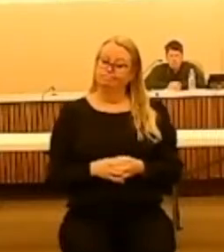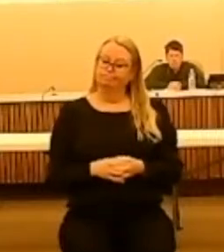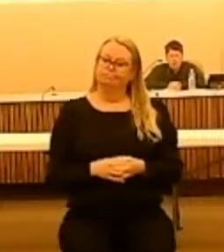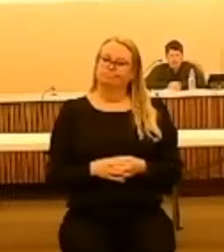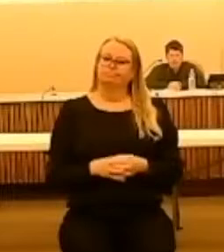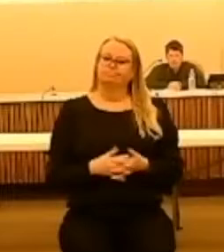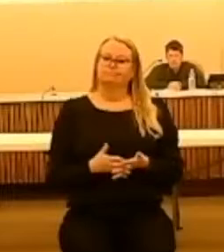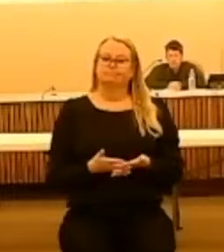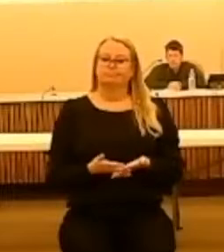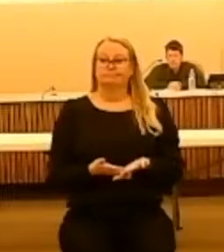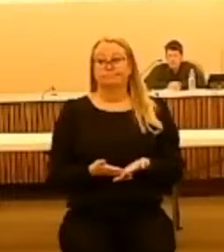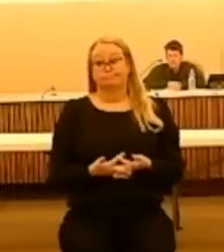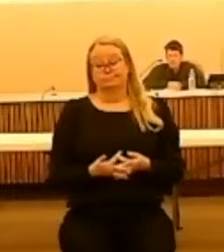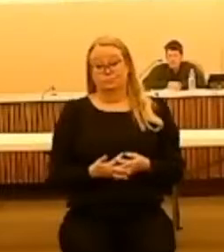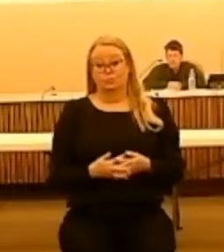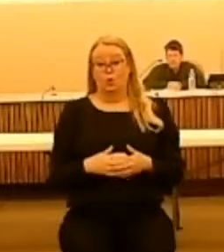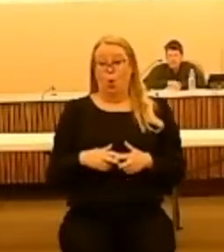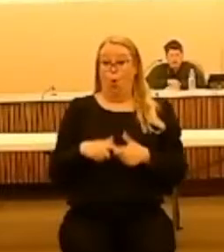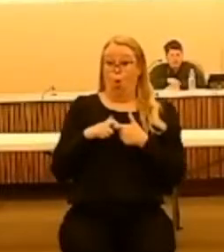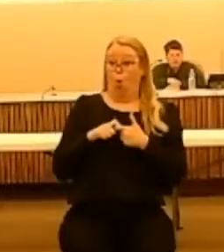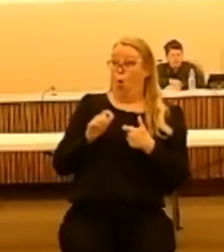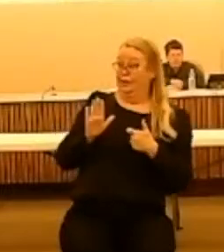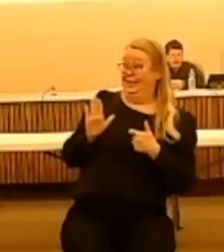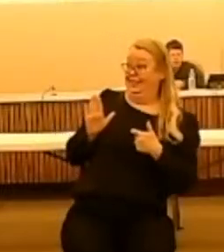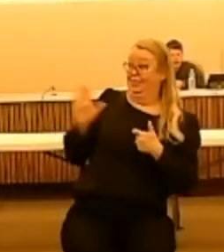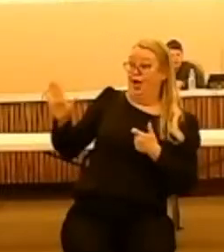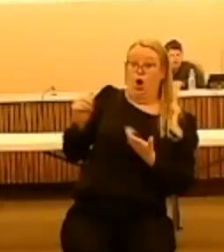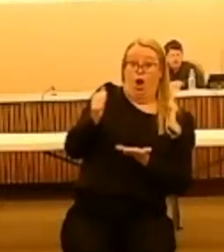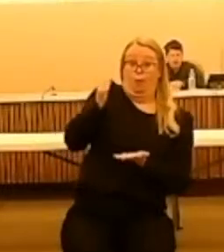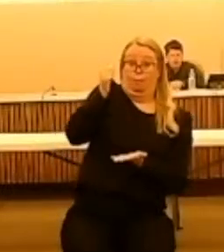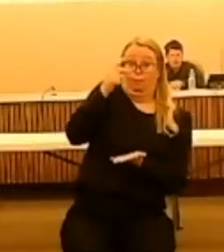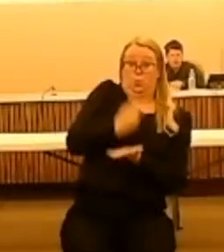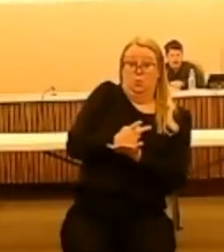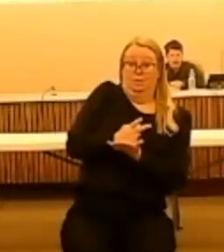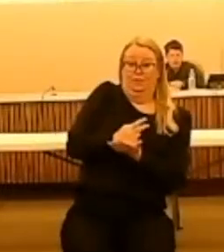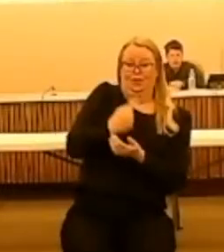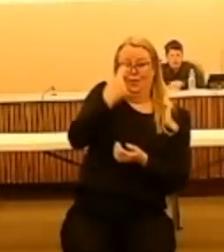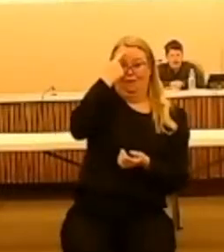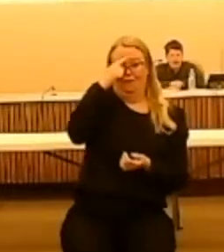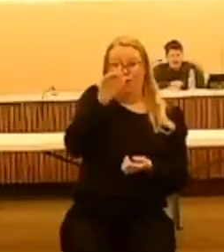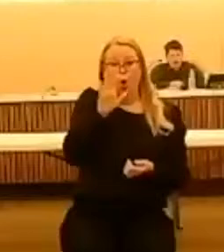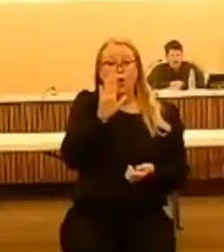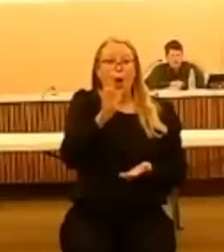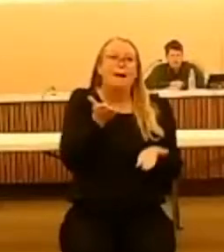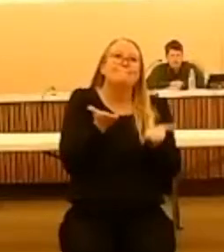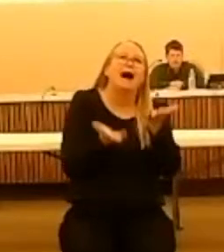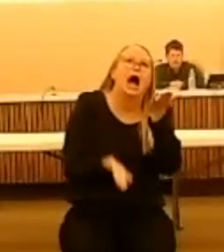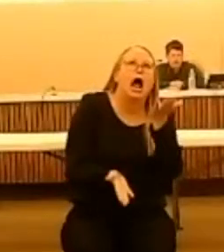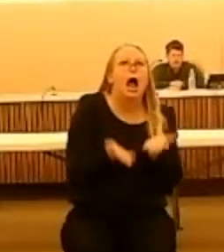whether it's possible to hold up this project so that you may